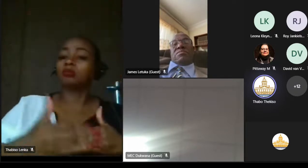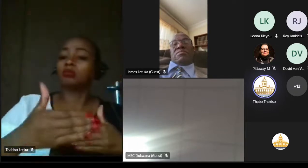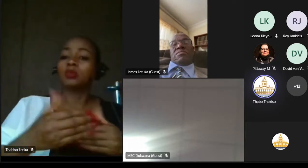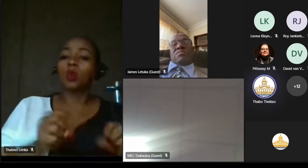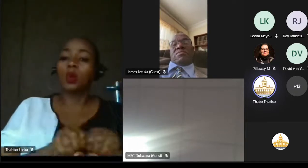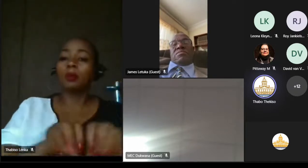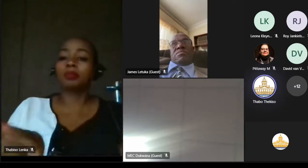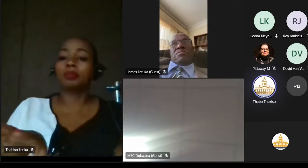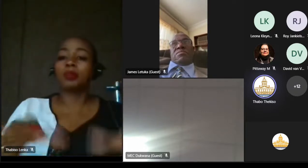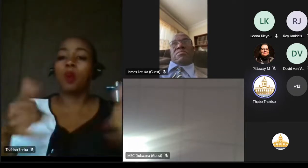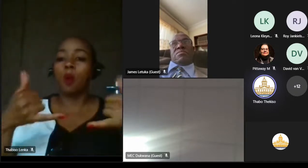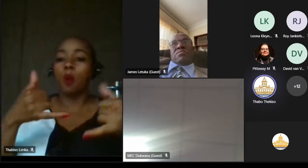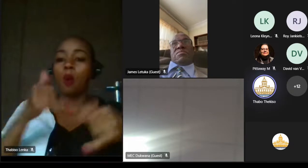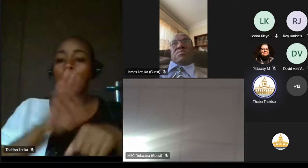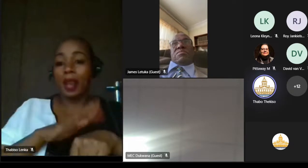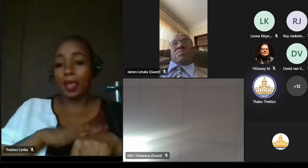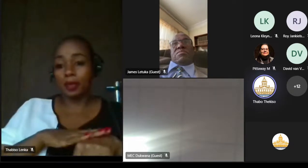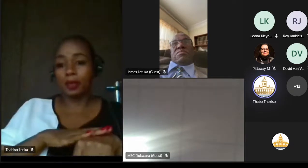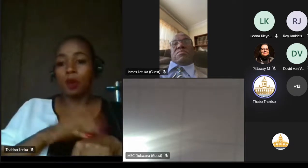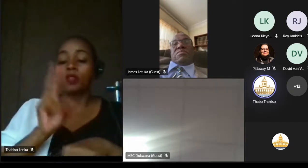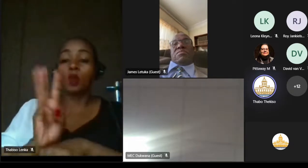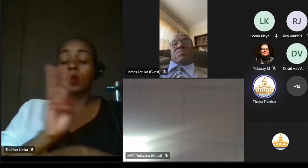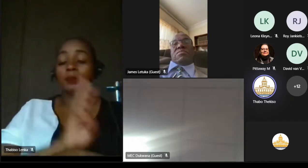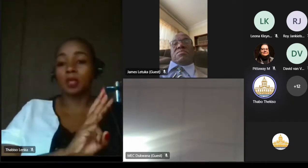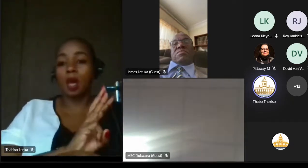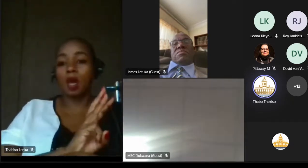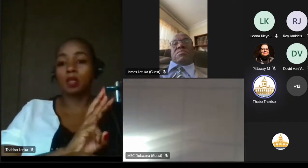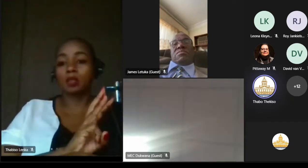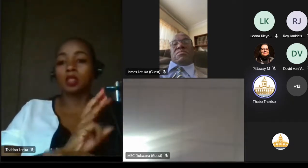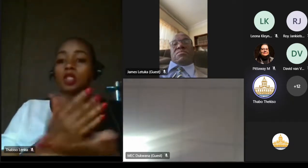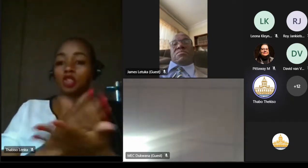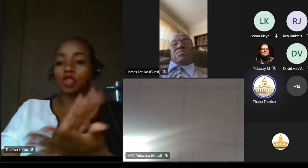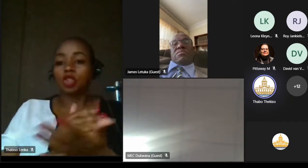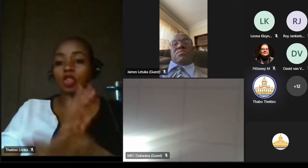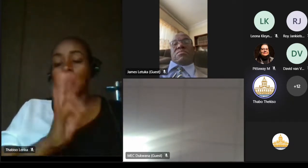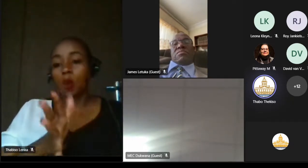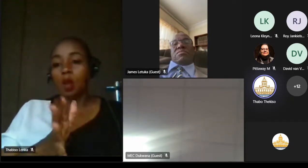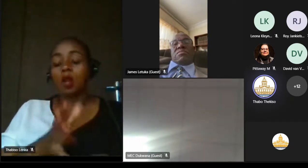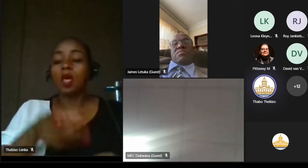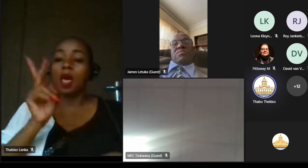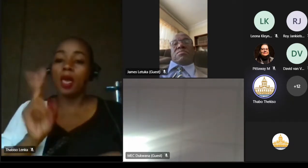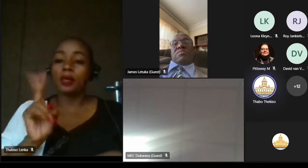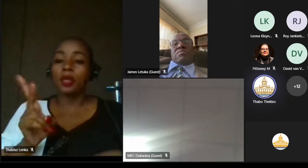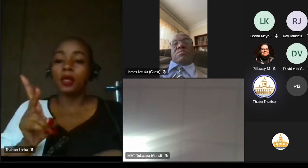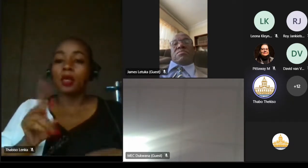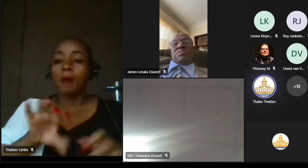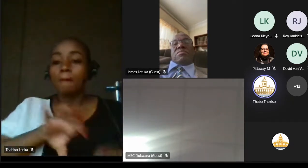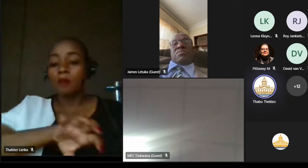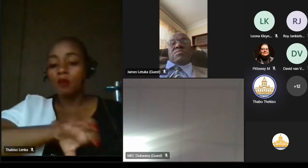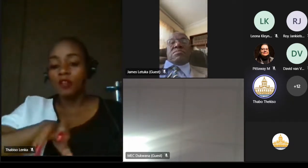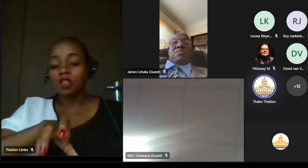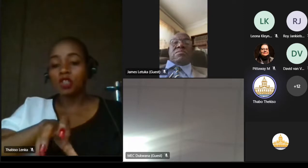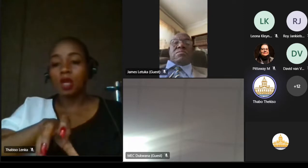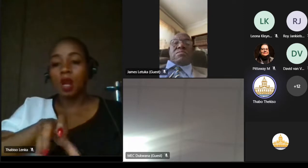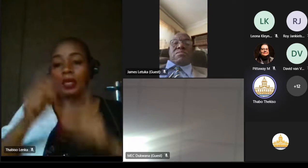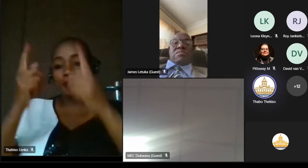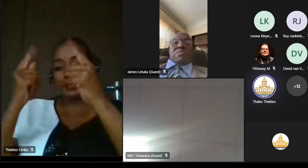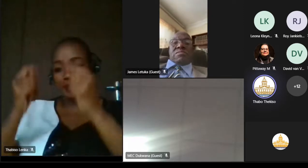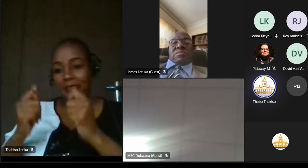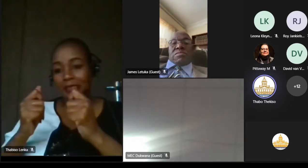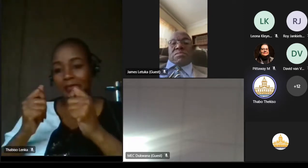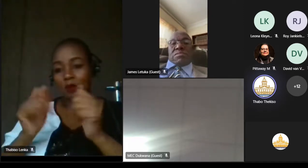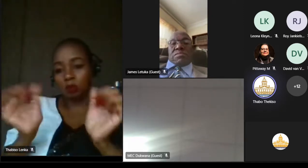be provided on the link on National Treasury website. Similarly, Honourable Speaker, Provincial Treasury in council with the